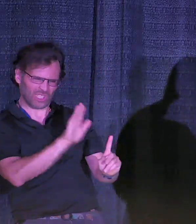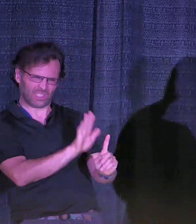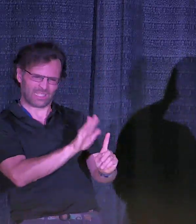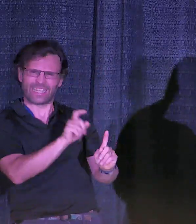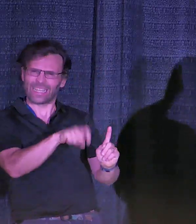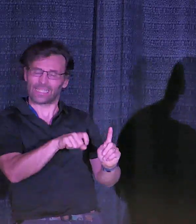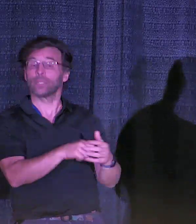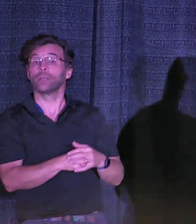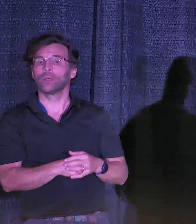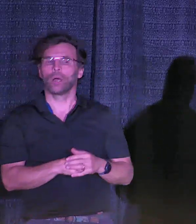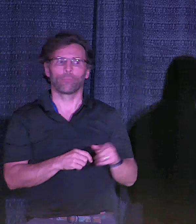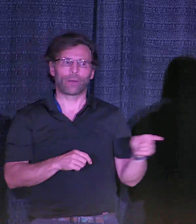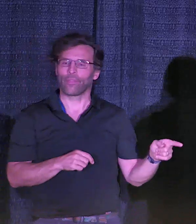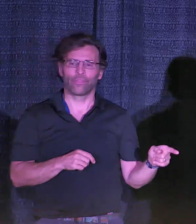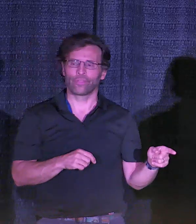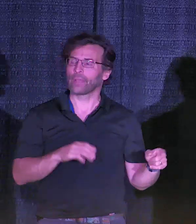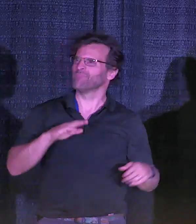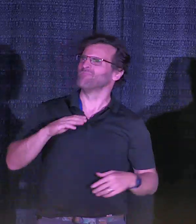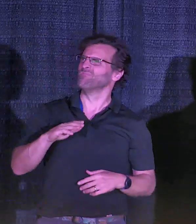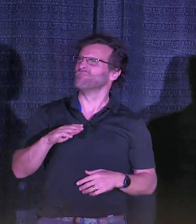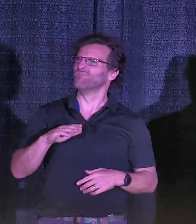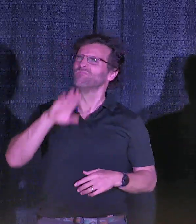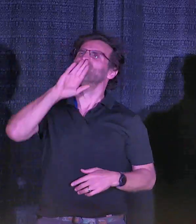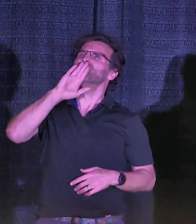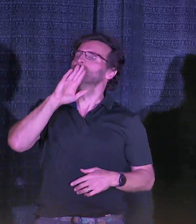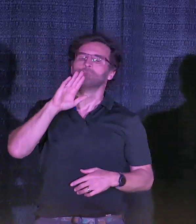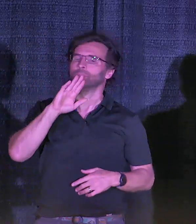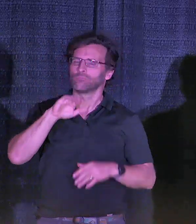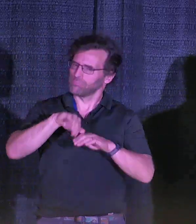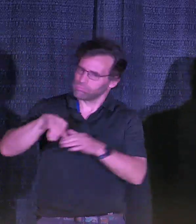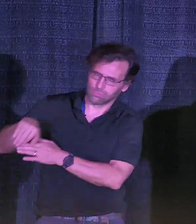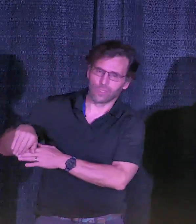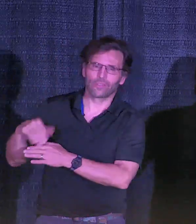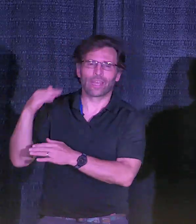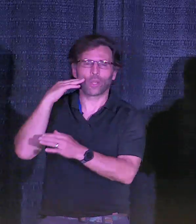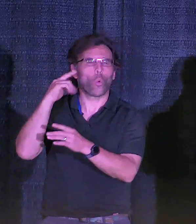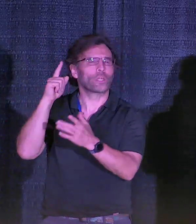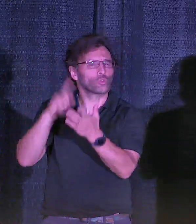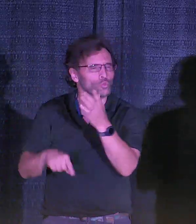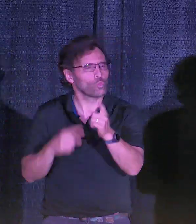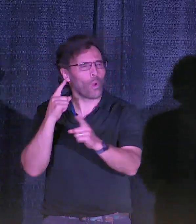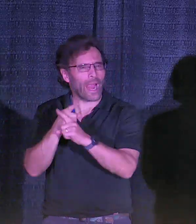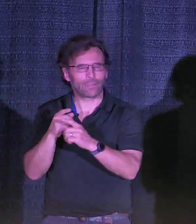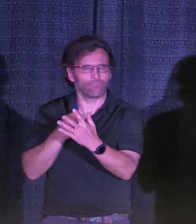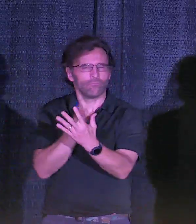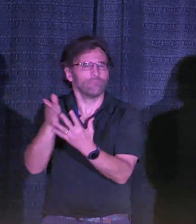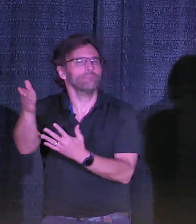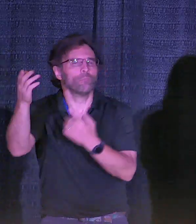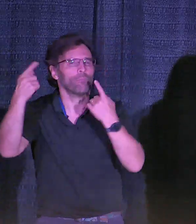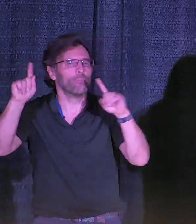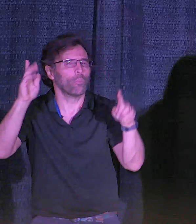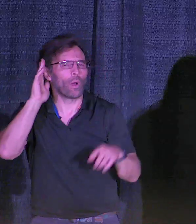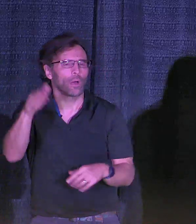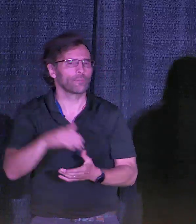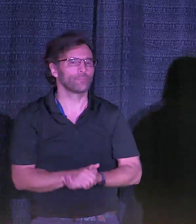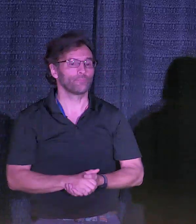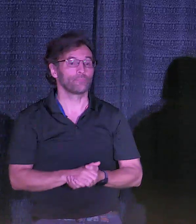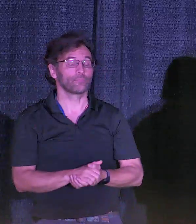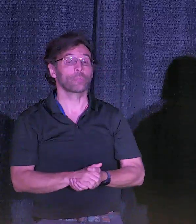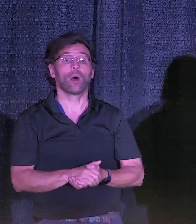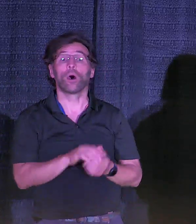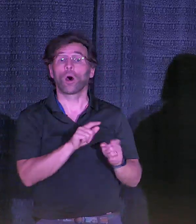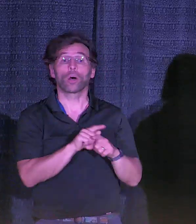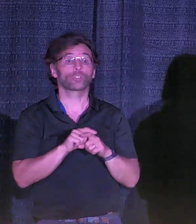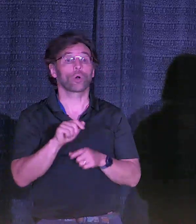But they do not let this stop them from doing what they know is right. In addition to Street Voices of Change, Align Minneapolis